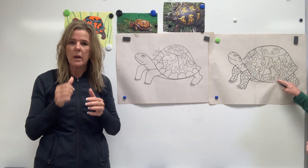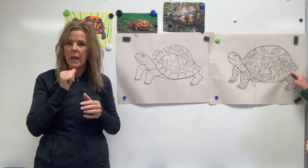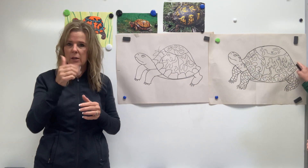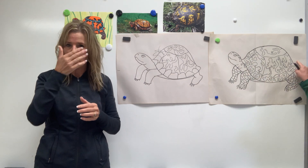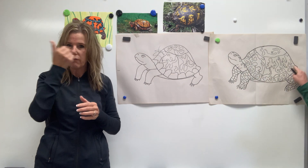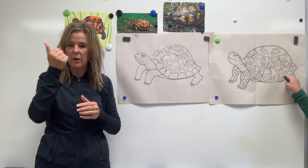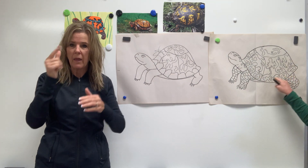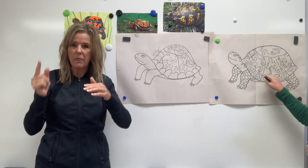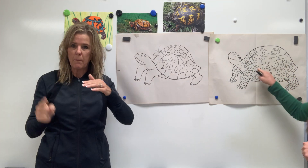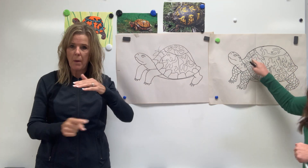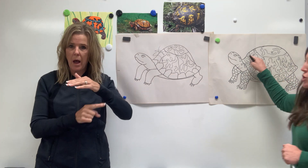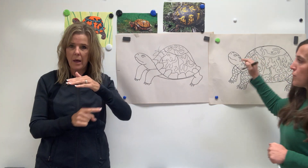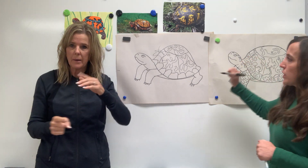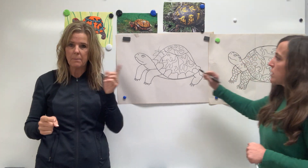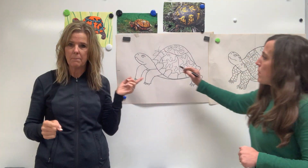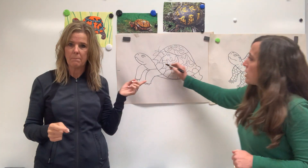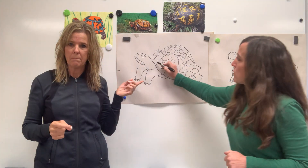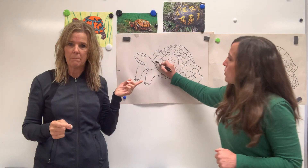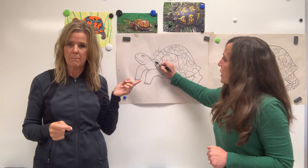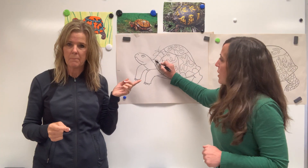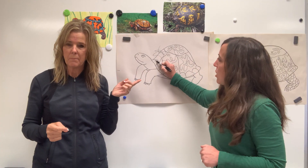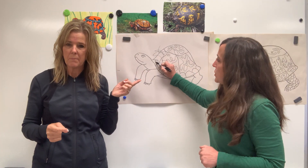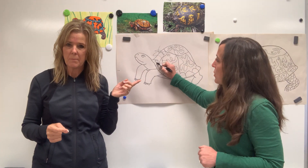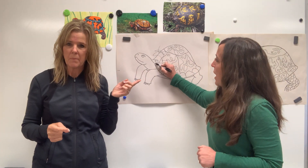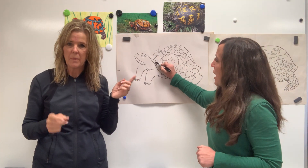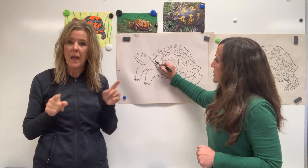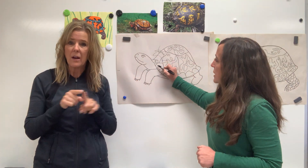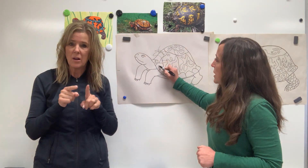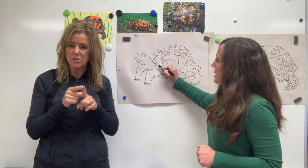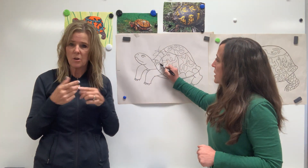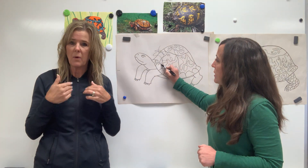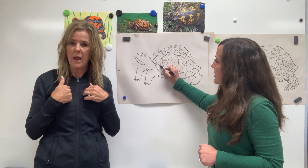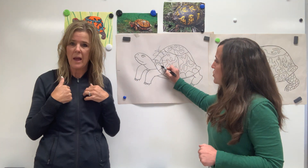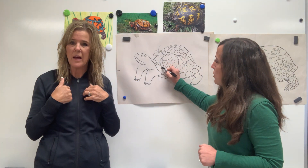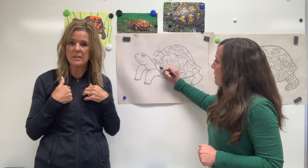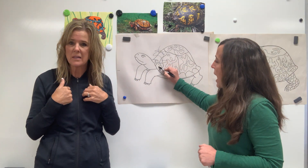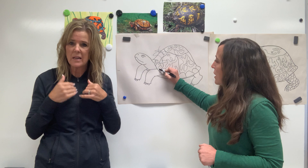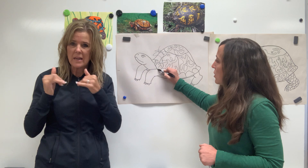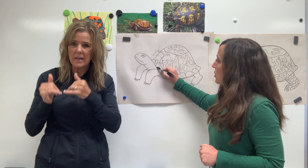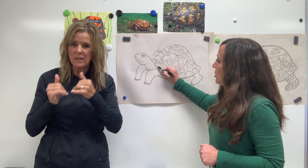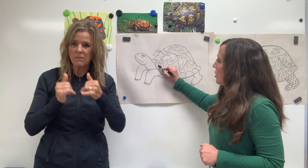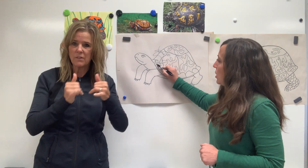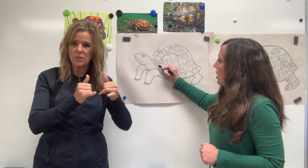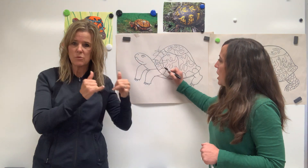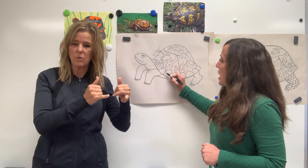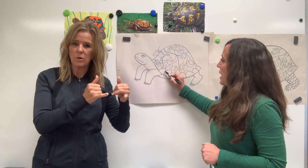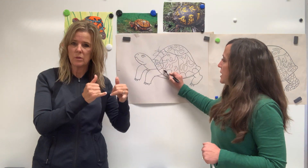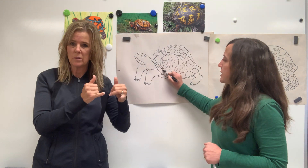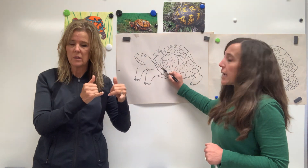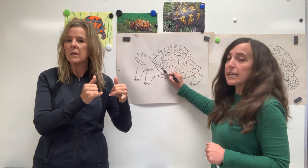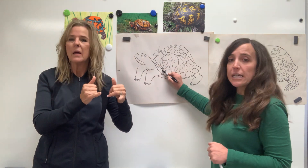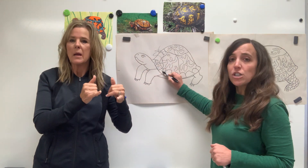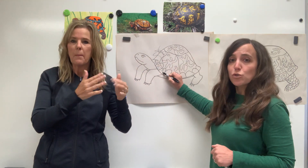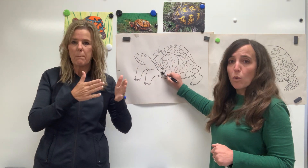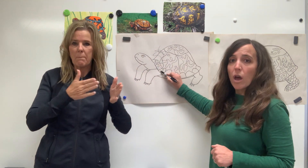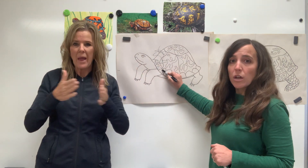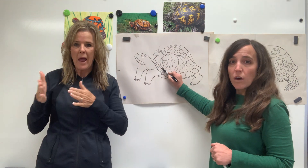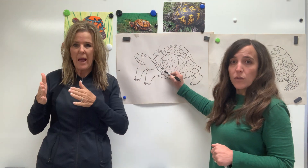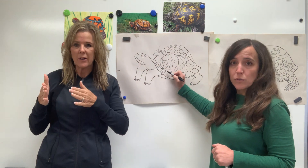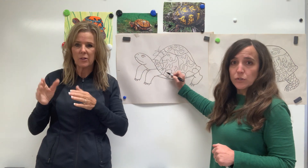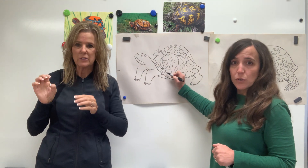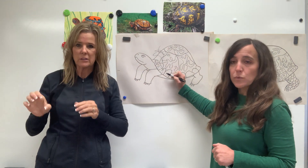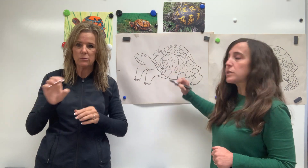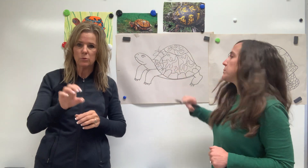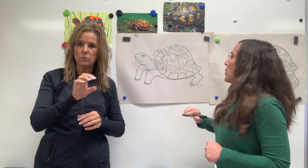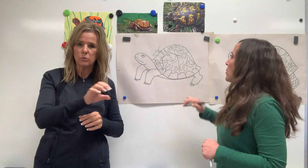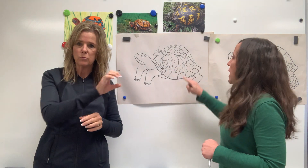the bottom row. Don't forget the bottom row. That also has an individual pattern inside each one